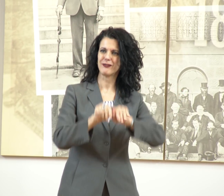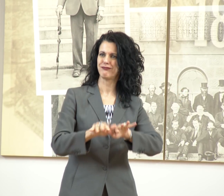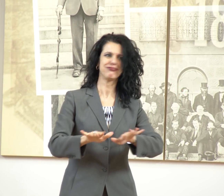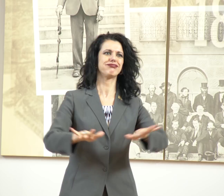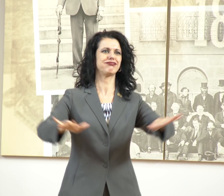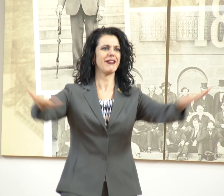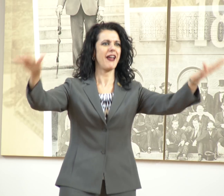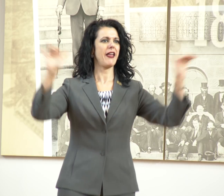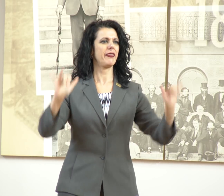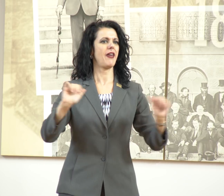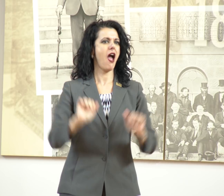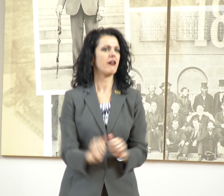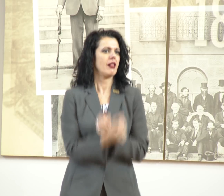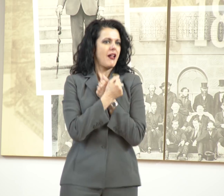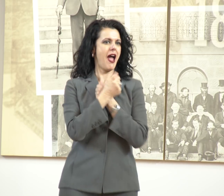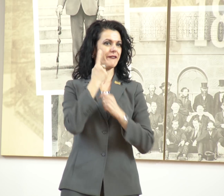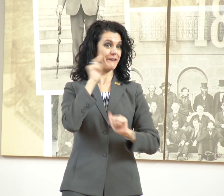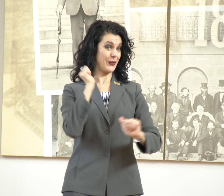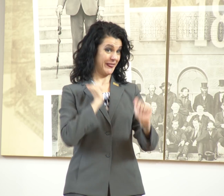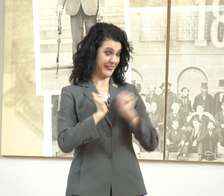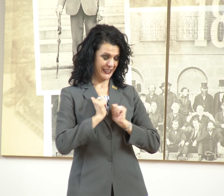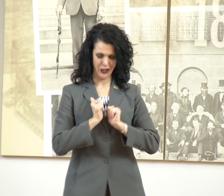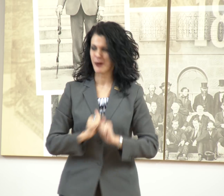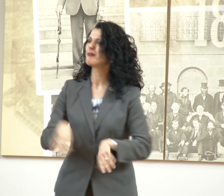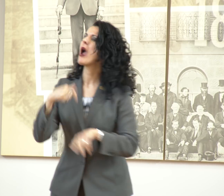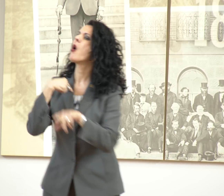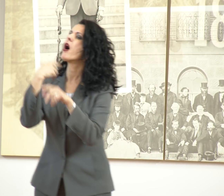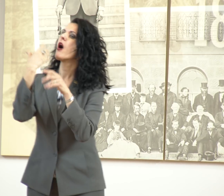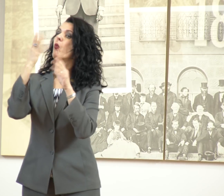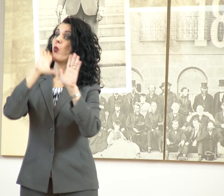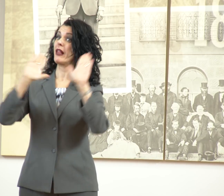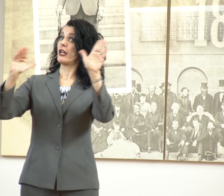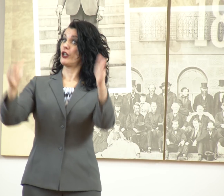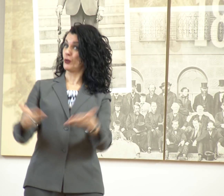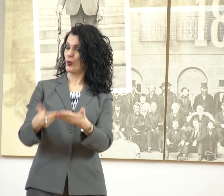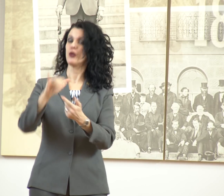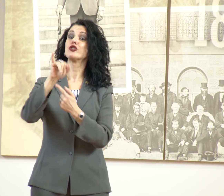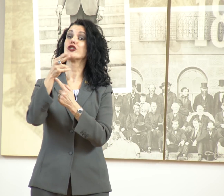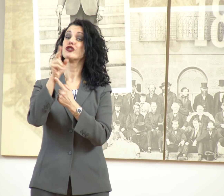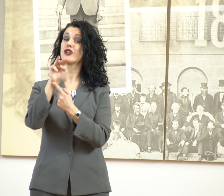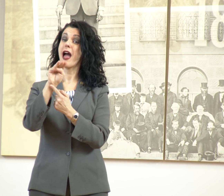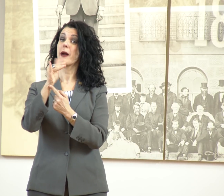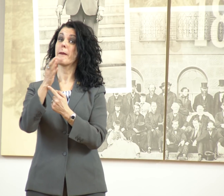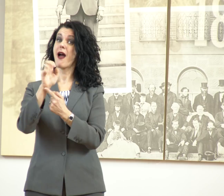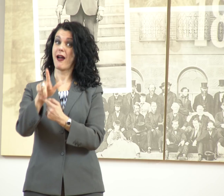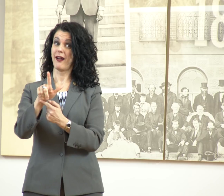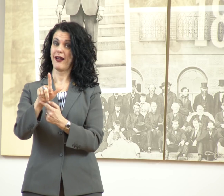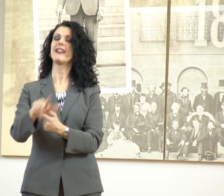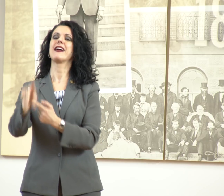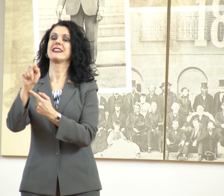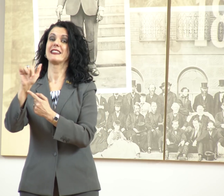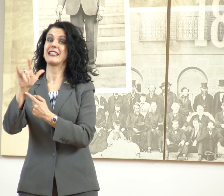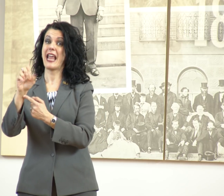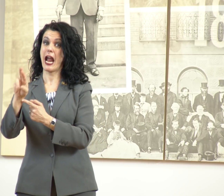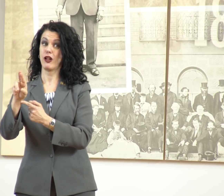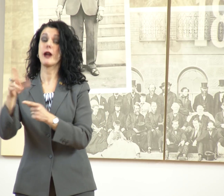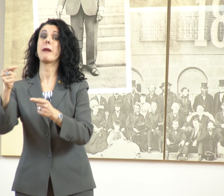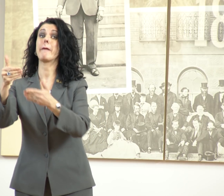because of the legacy from Bernard Bragg and his love for theater. I will now introduce to you John Michael